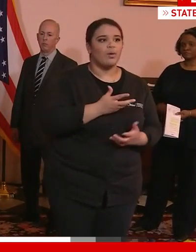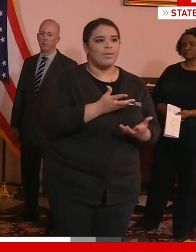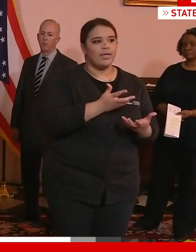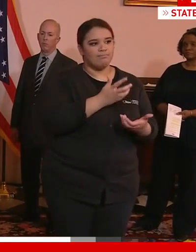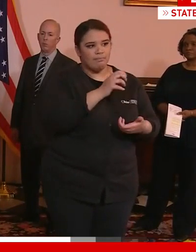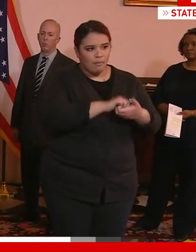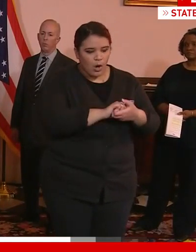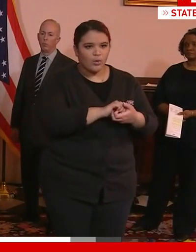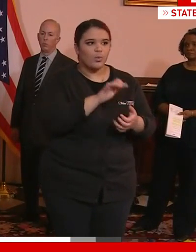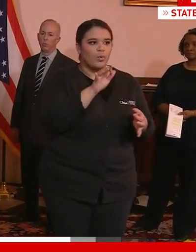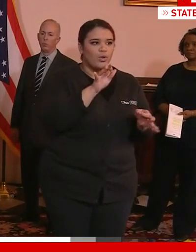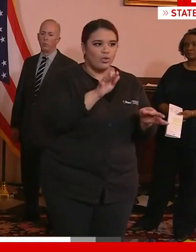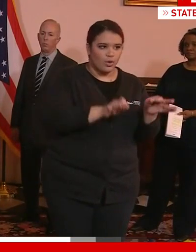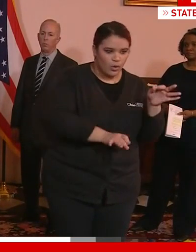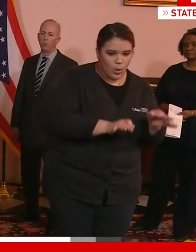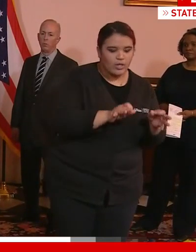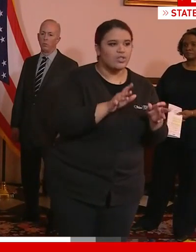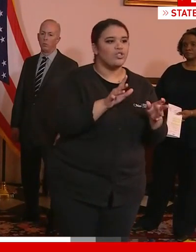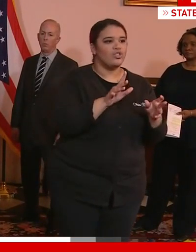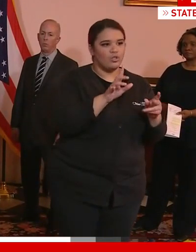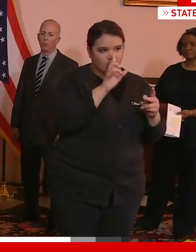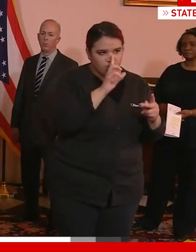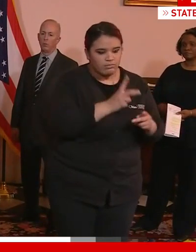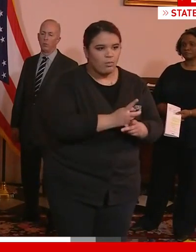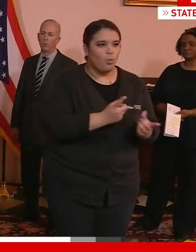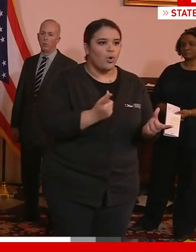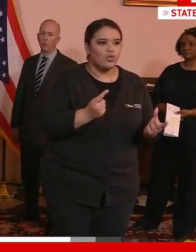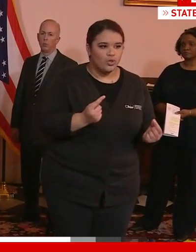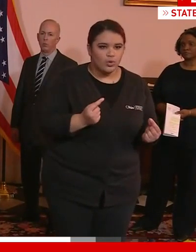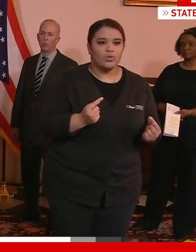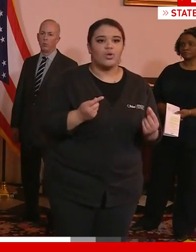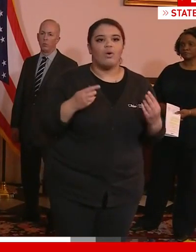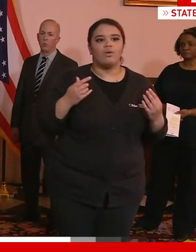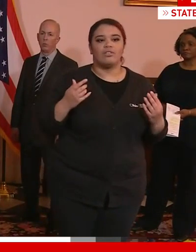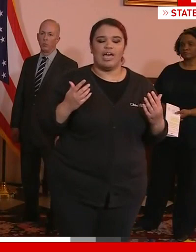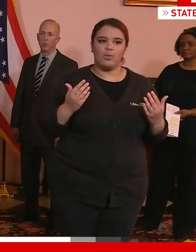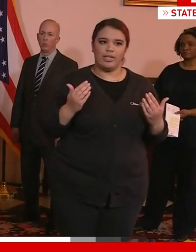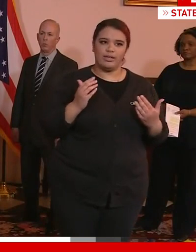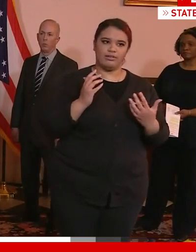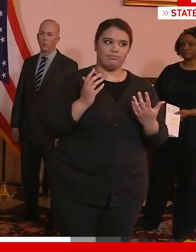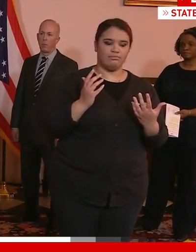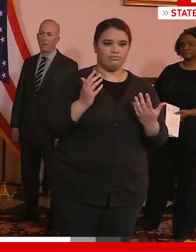opportunity, a safe opportunity for people to vote in this state.